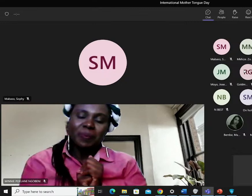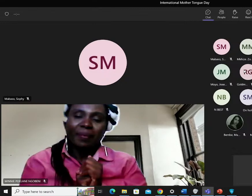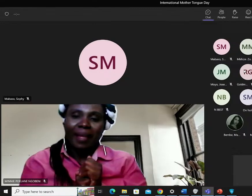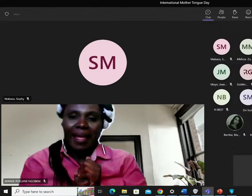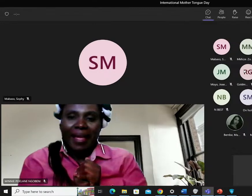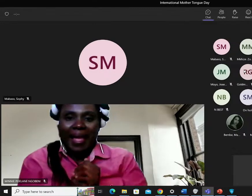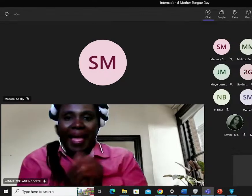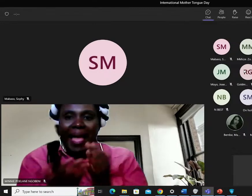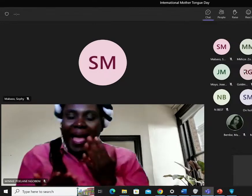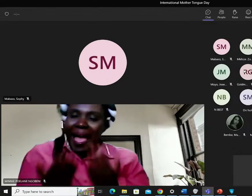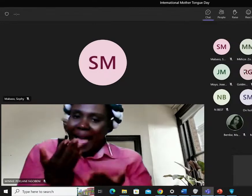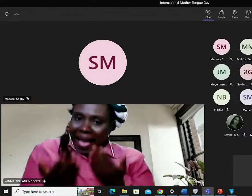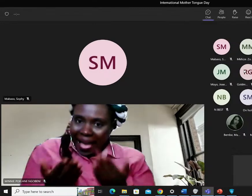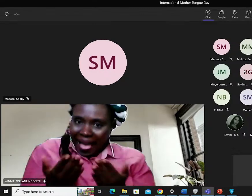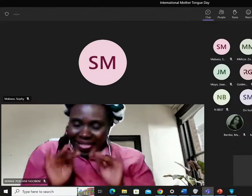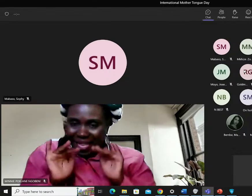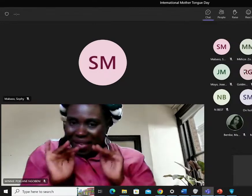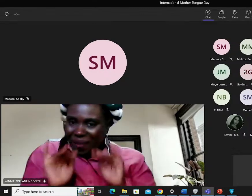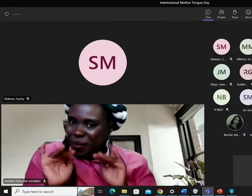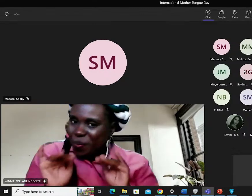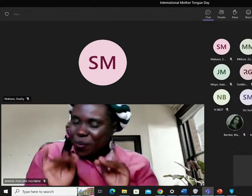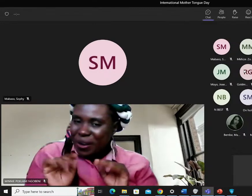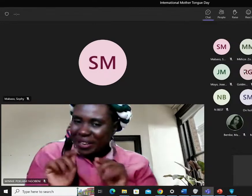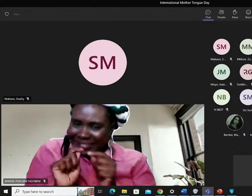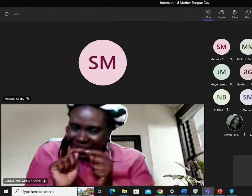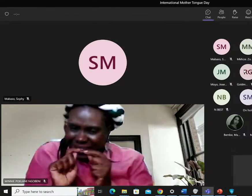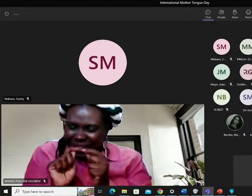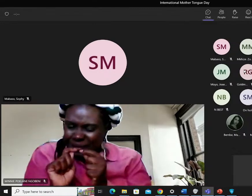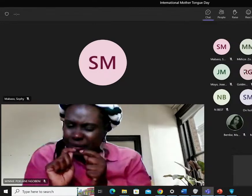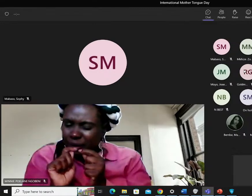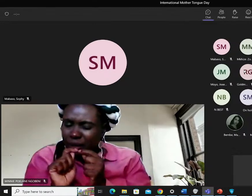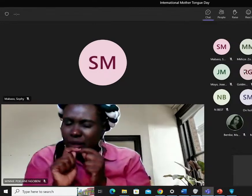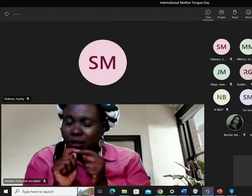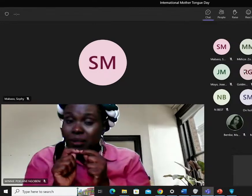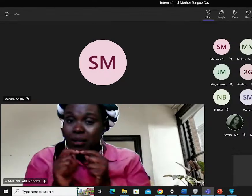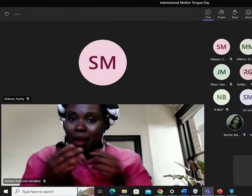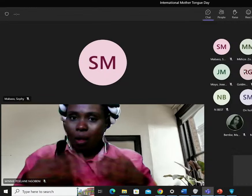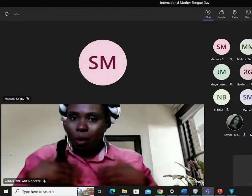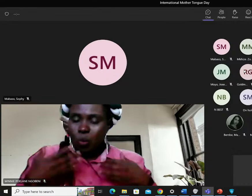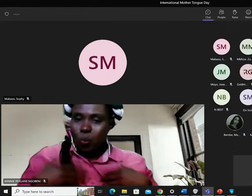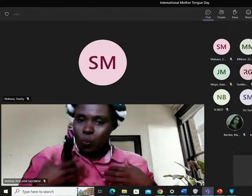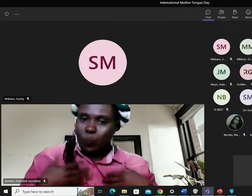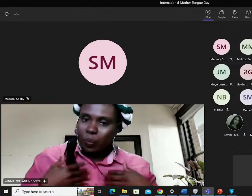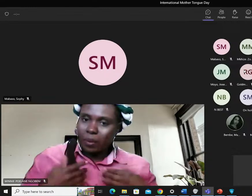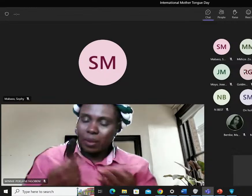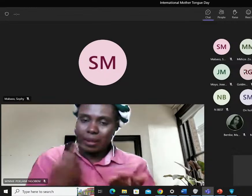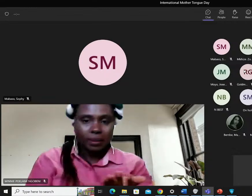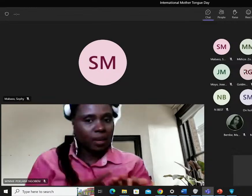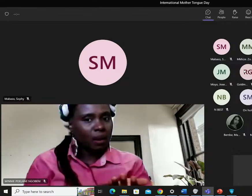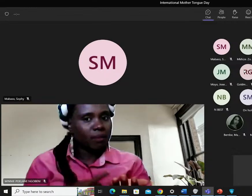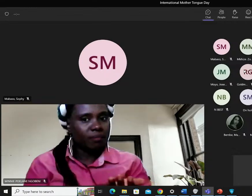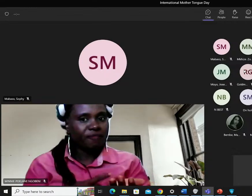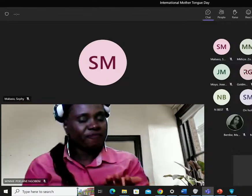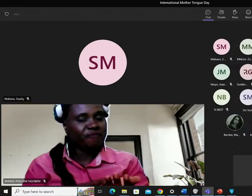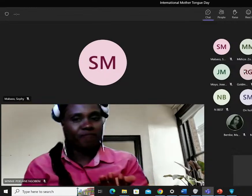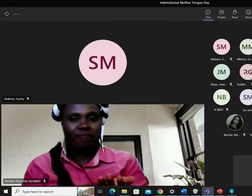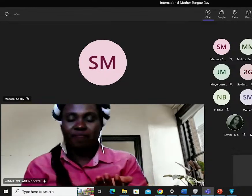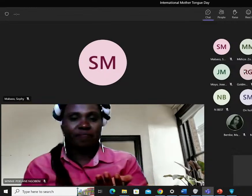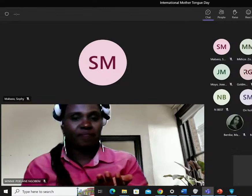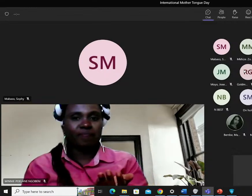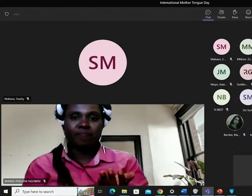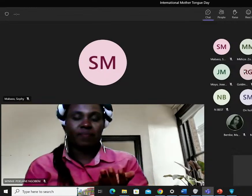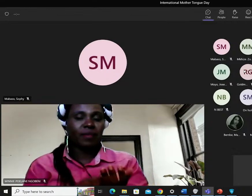Abanye abantu bacinga i-translation kukudlala ngexesha, and yet that is the